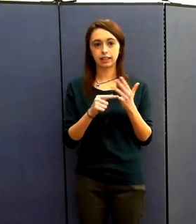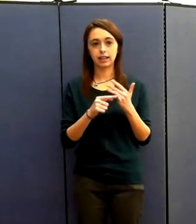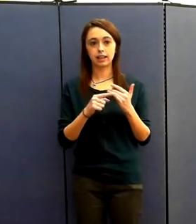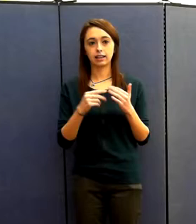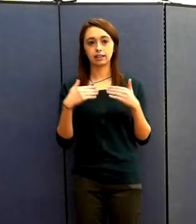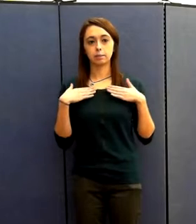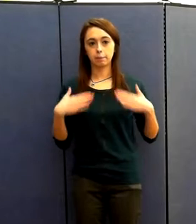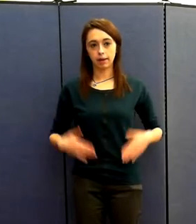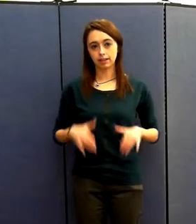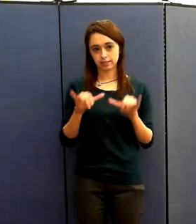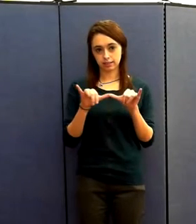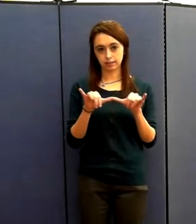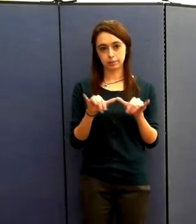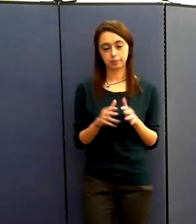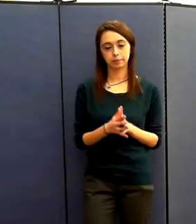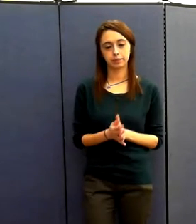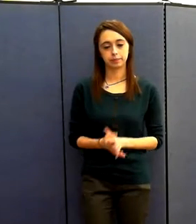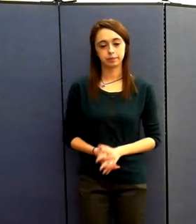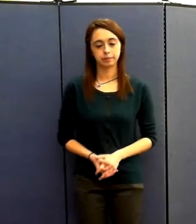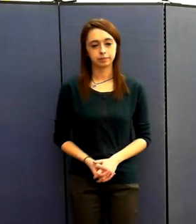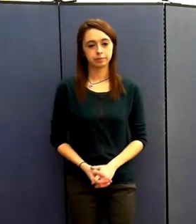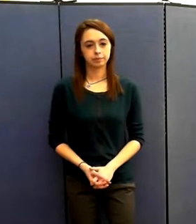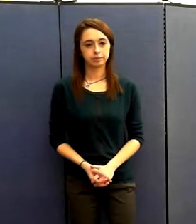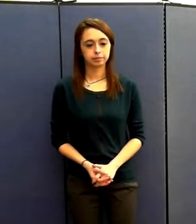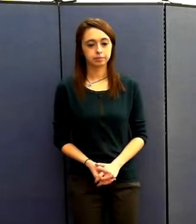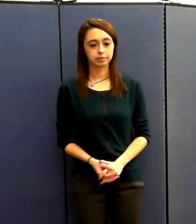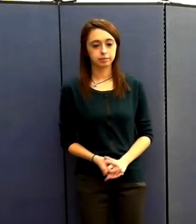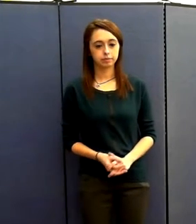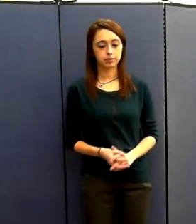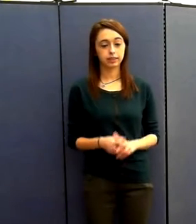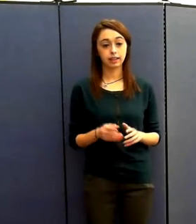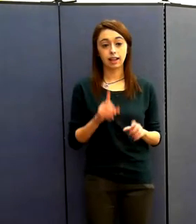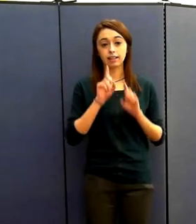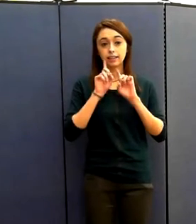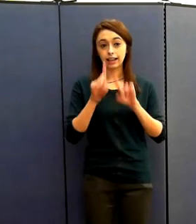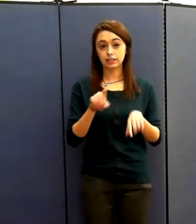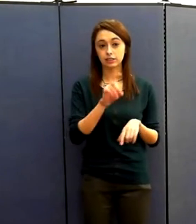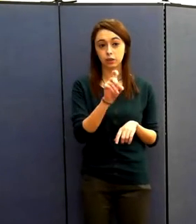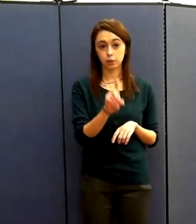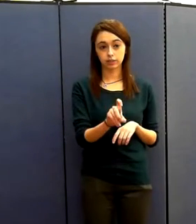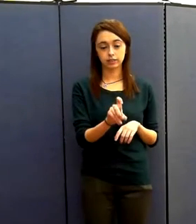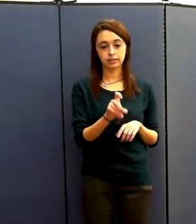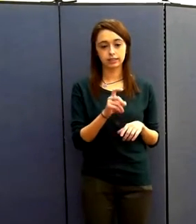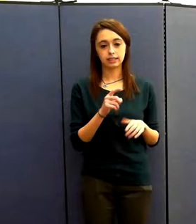To answer these questions, I did narrative performance analysis of 15